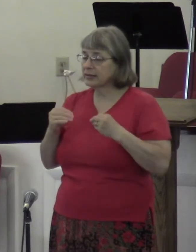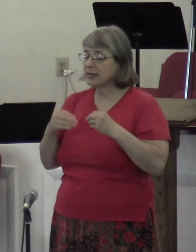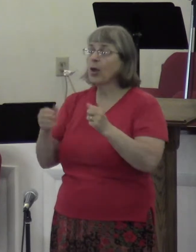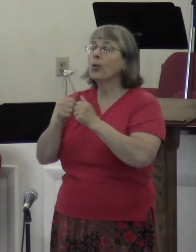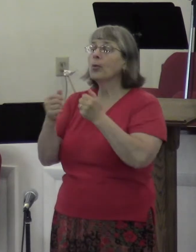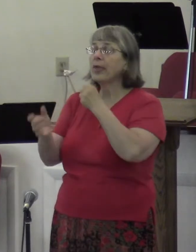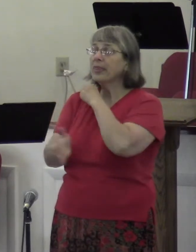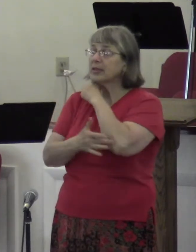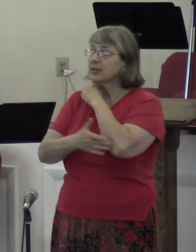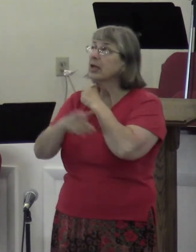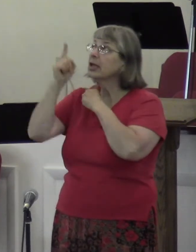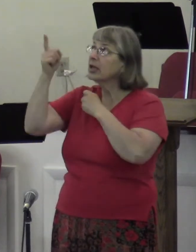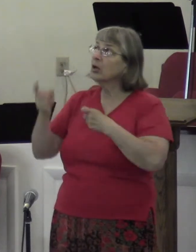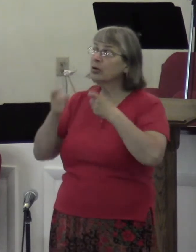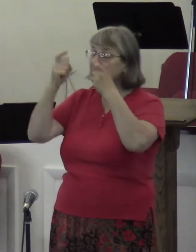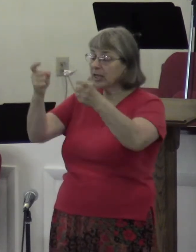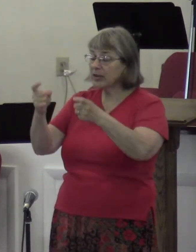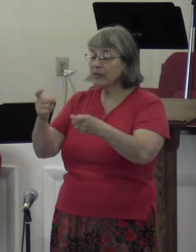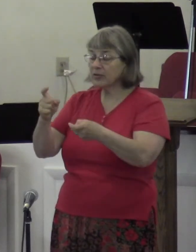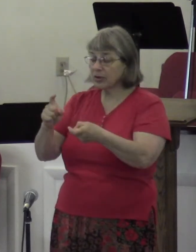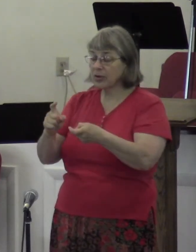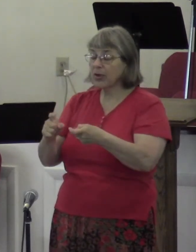will provide you the means of escape.